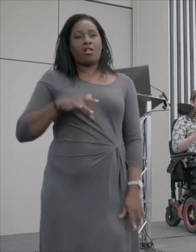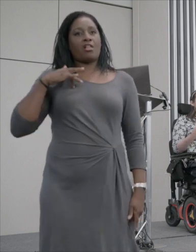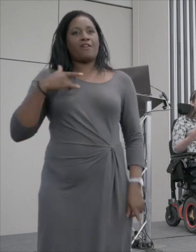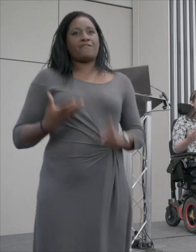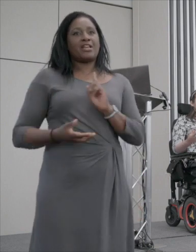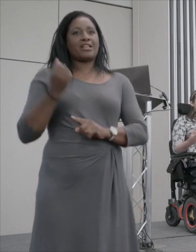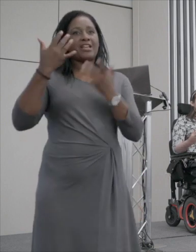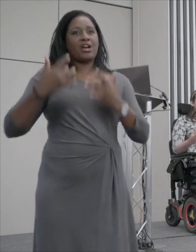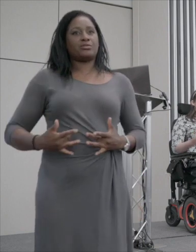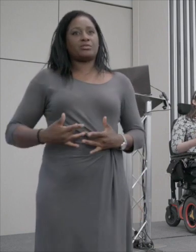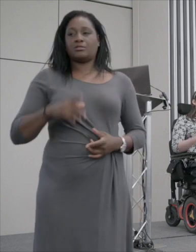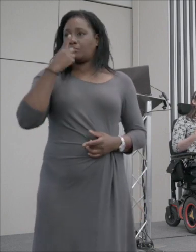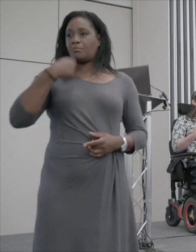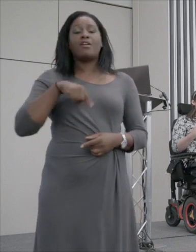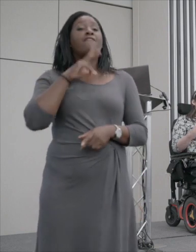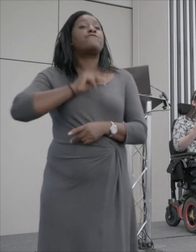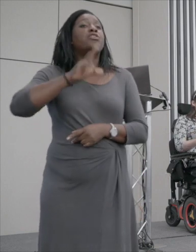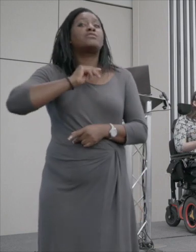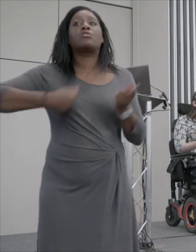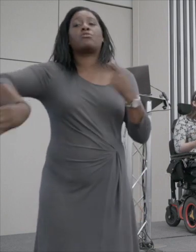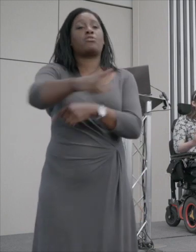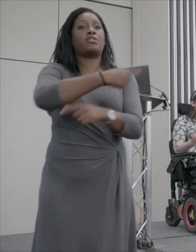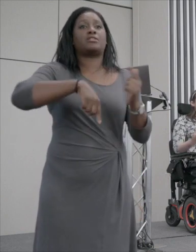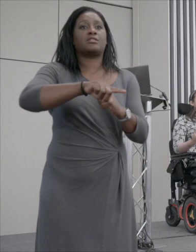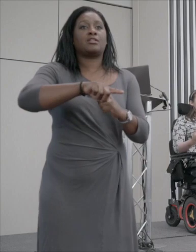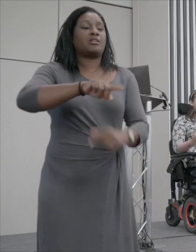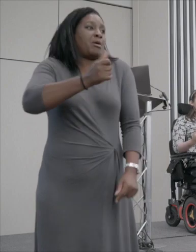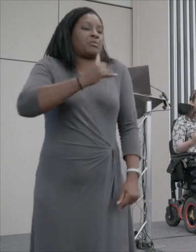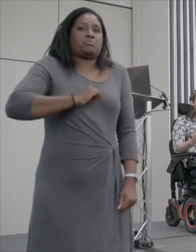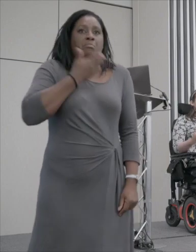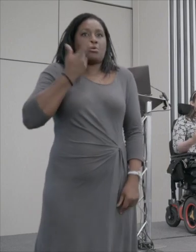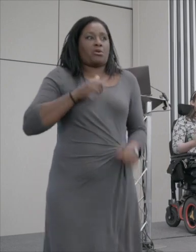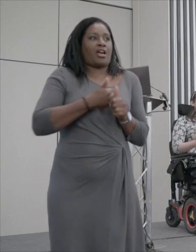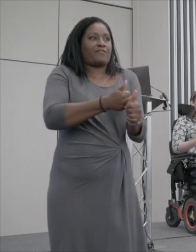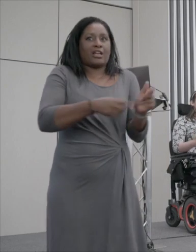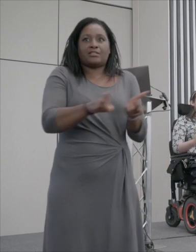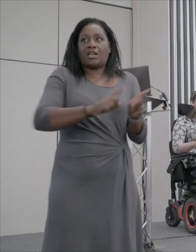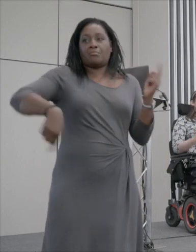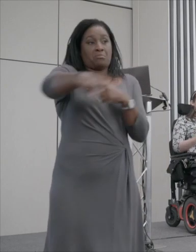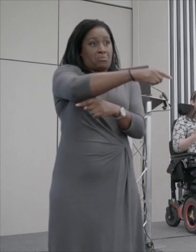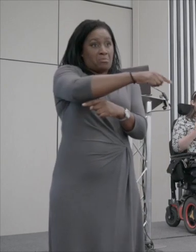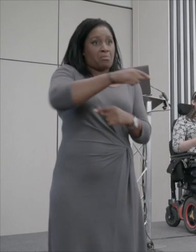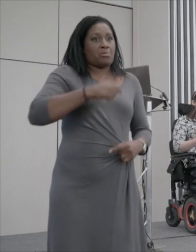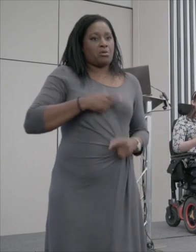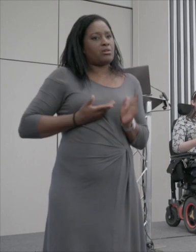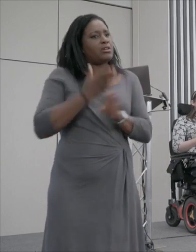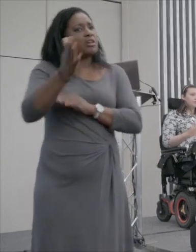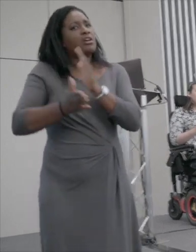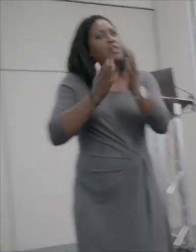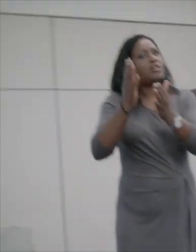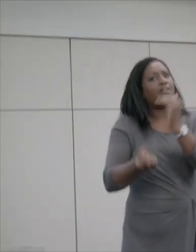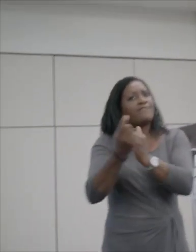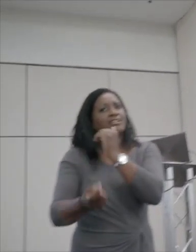I can be a voice for other people. So though I don't advocate in the same way you all do, I go to events and bring the patient